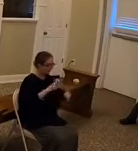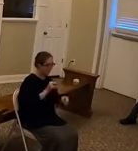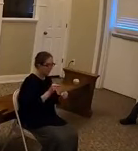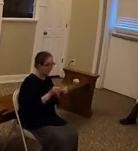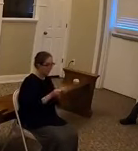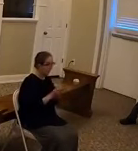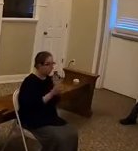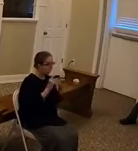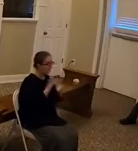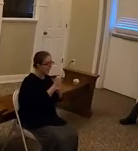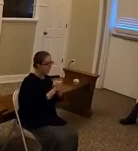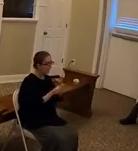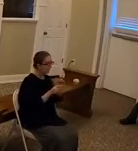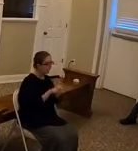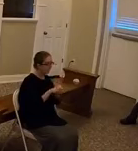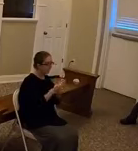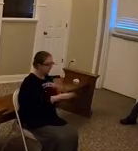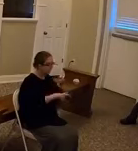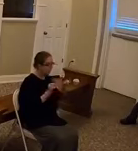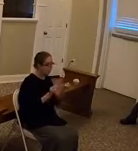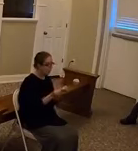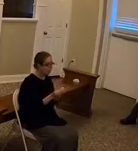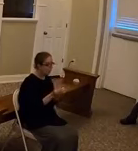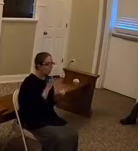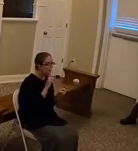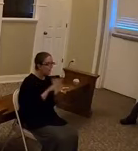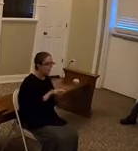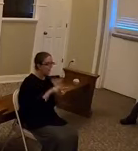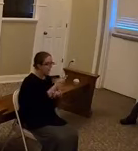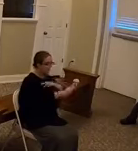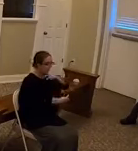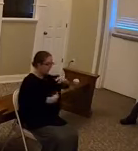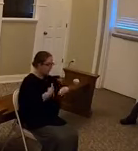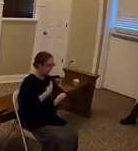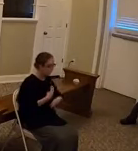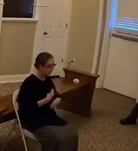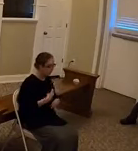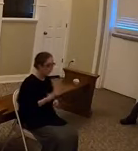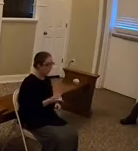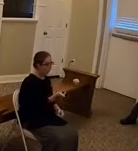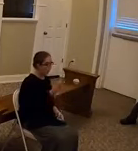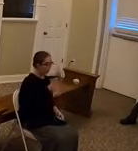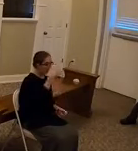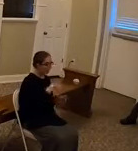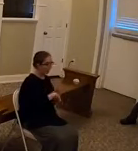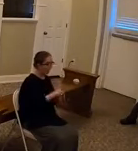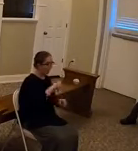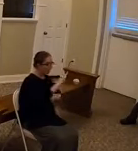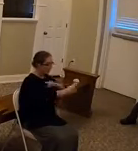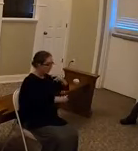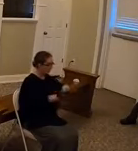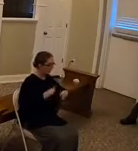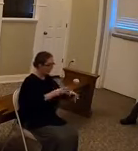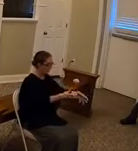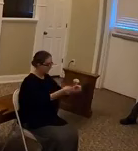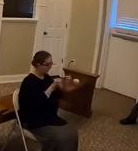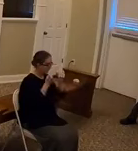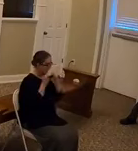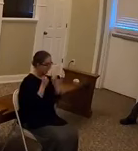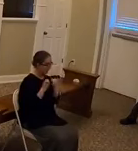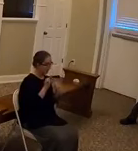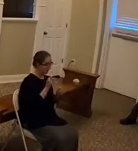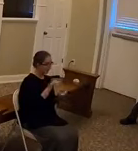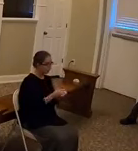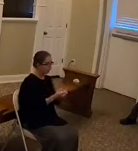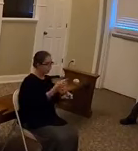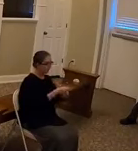no longer talking like the world. That's no longer being like the world. Because when you come out of the world, amen, you take on a new identity in